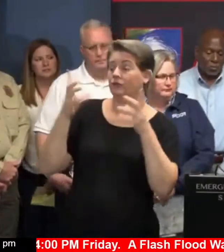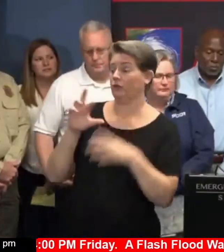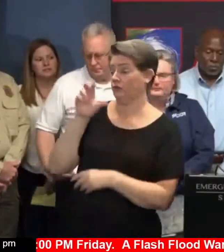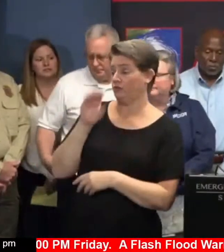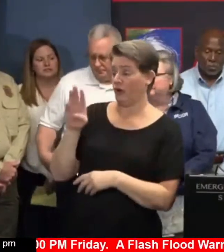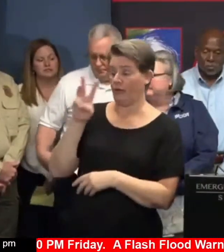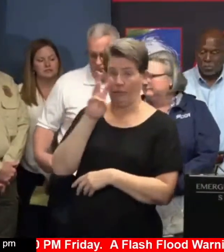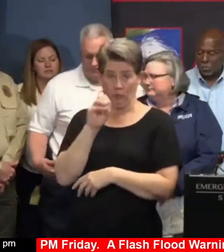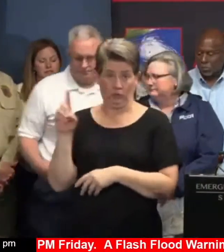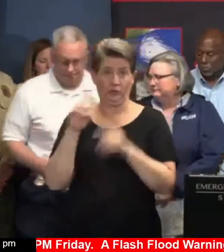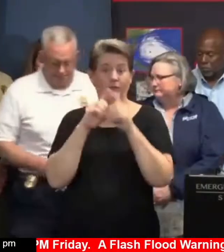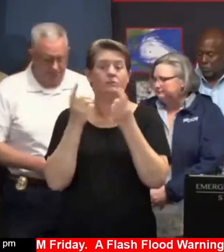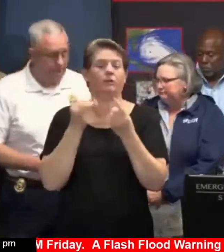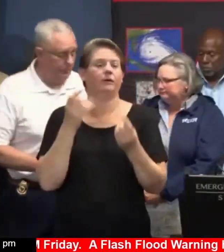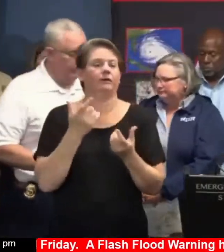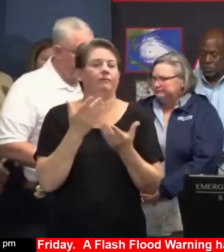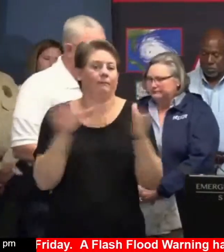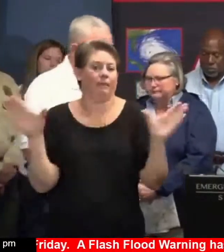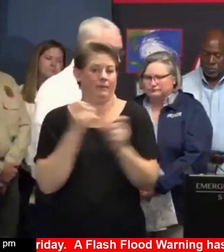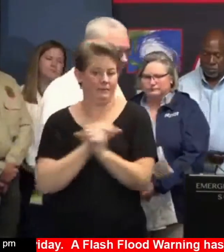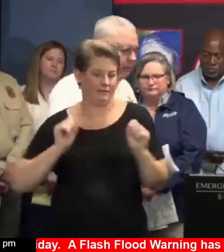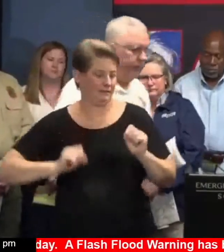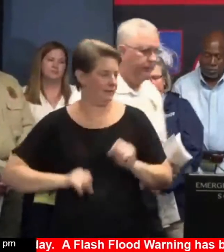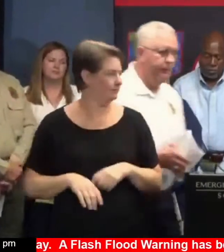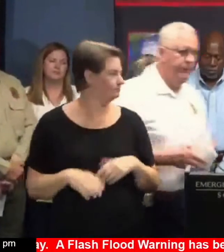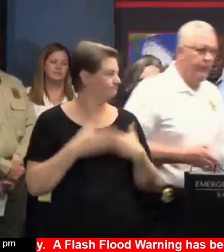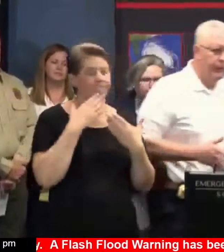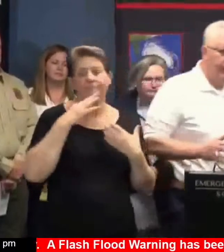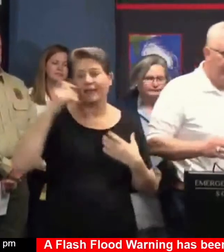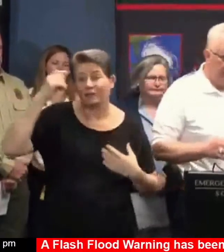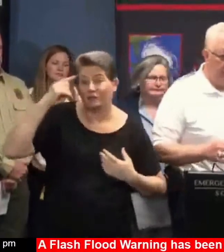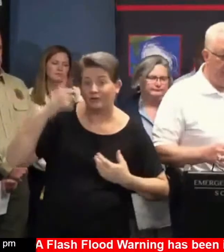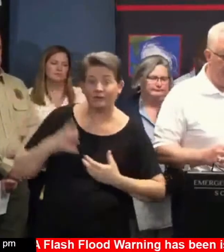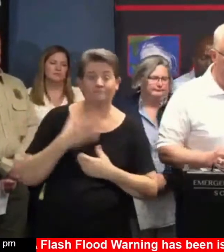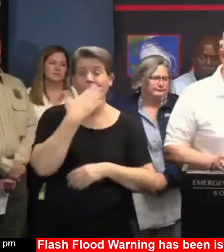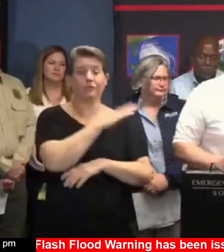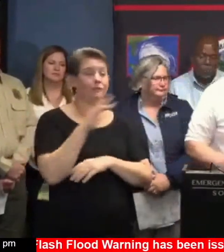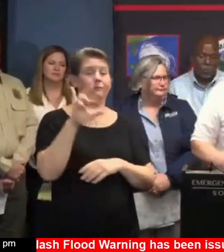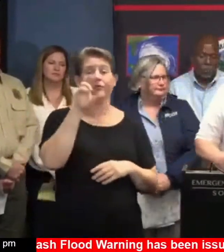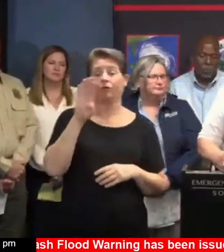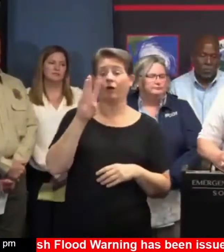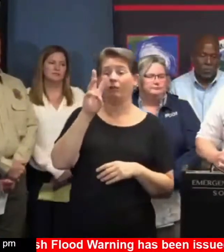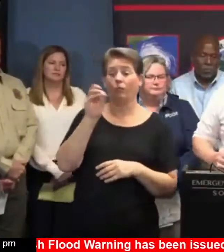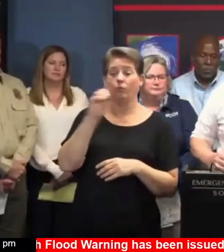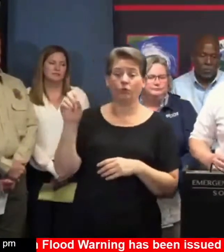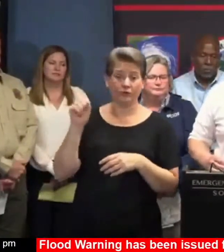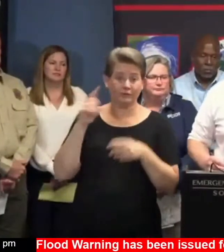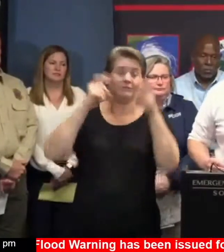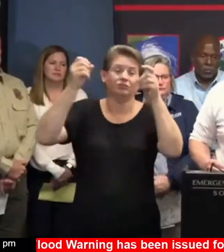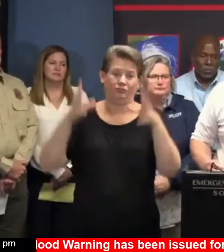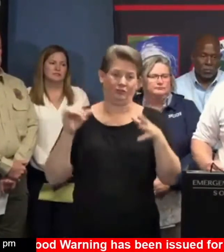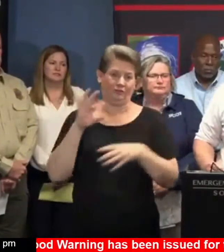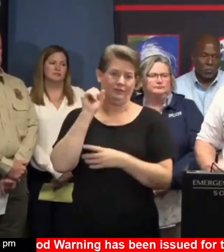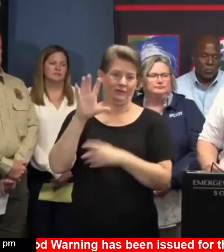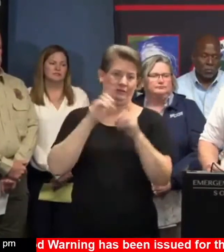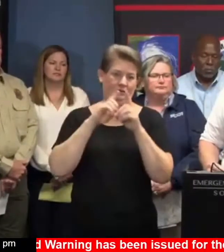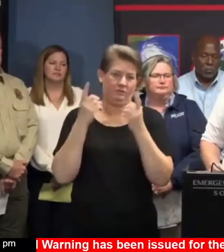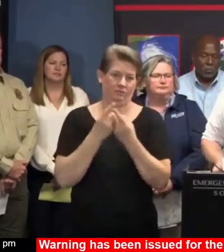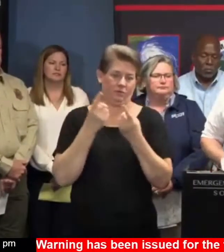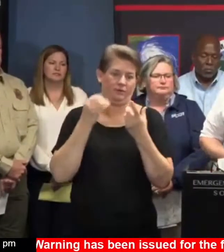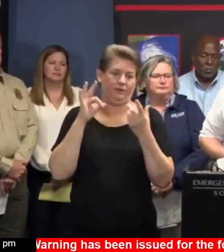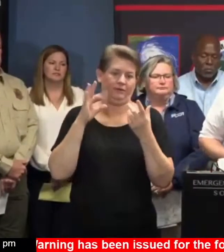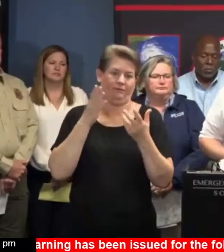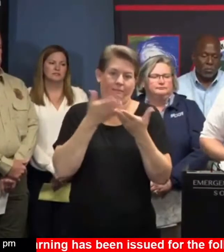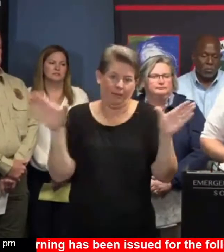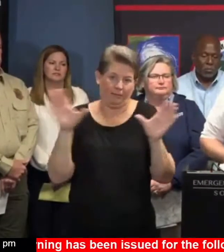Wood, Department of Public Safety. Thank you, Governor. Good afternoon. I'm Rob Woods, Director of the South Carolina Department of Public